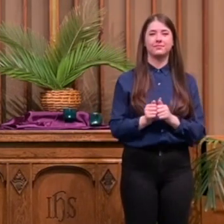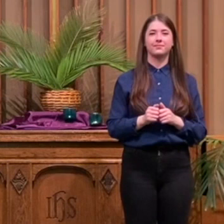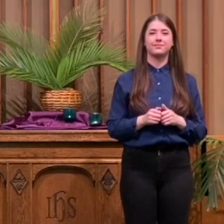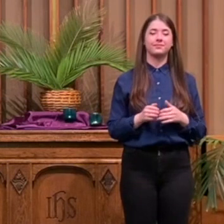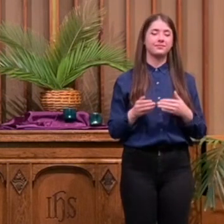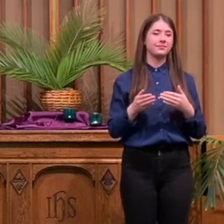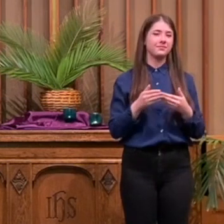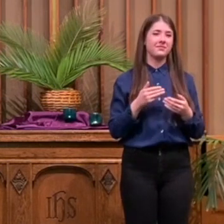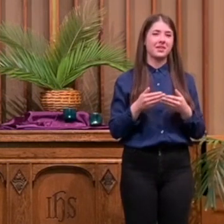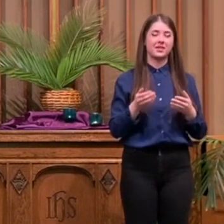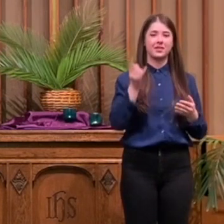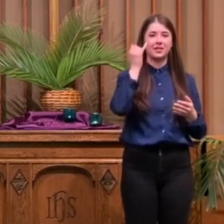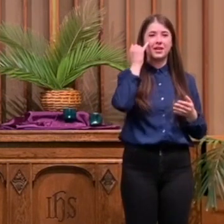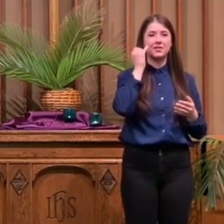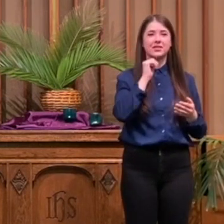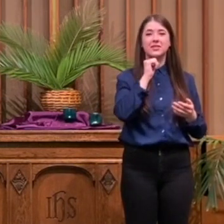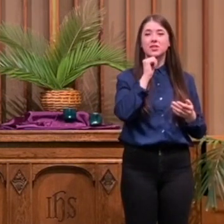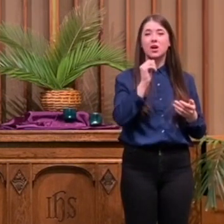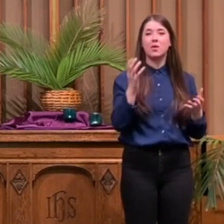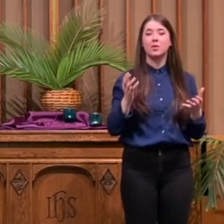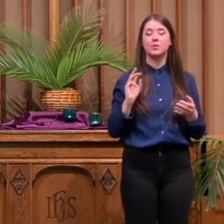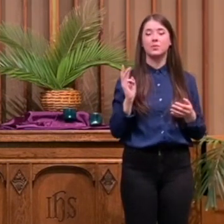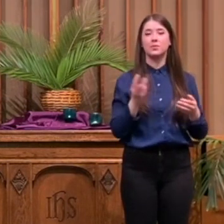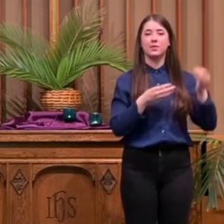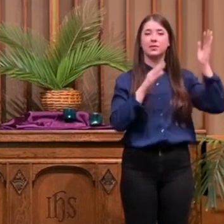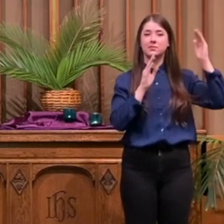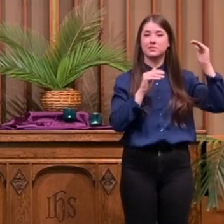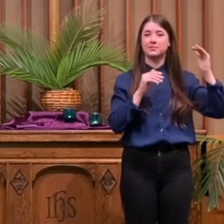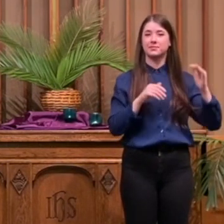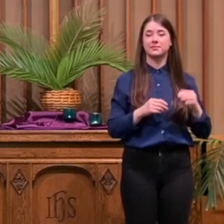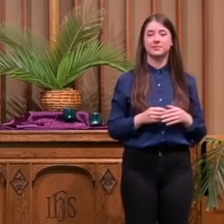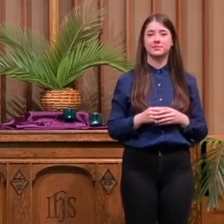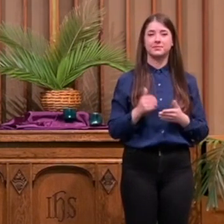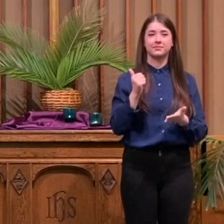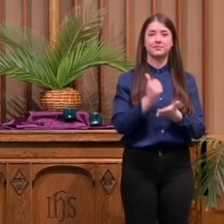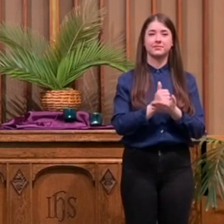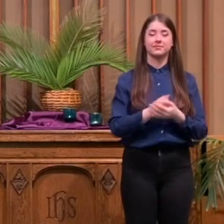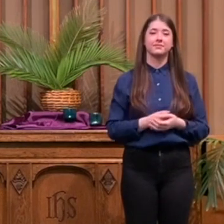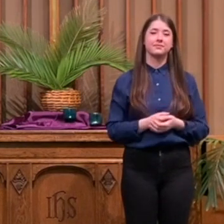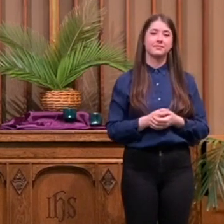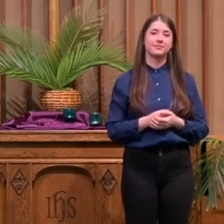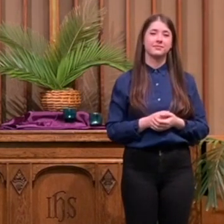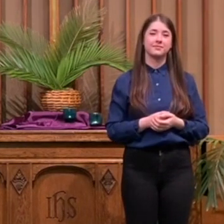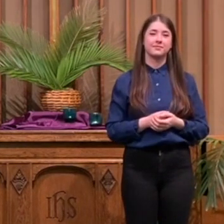even if it's not what we had expected. Amen.